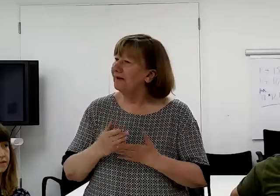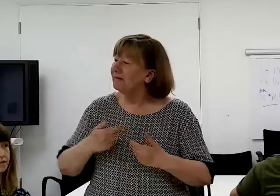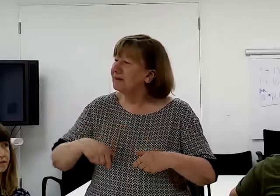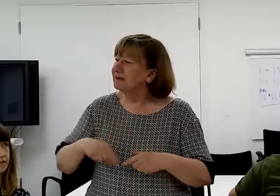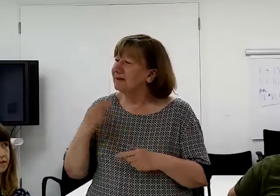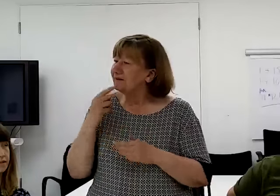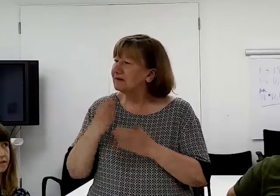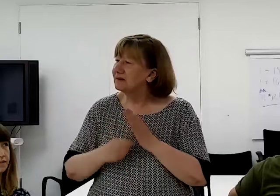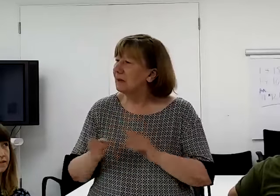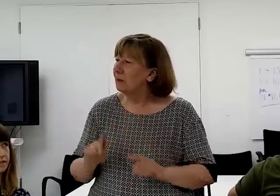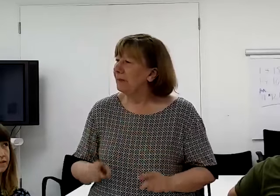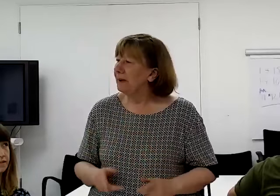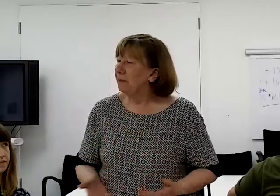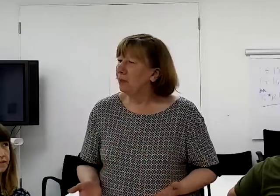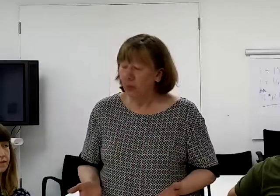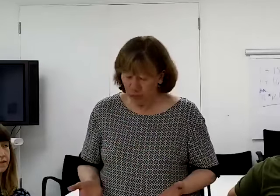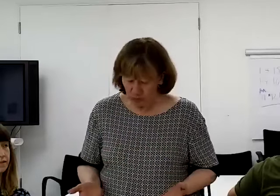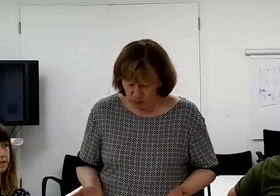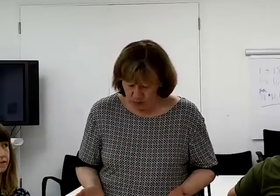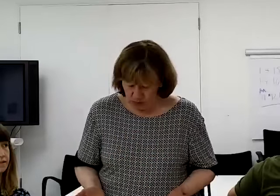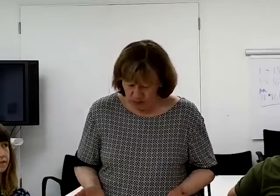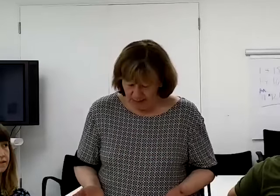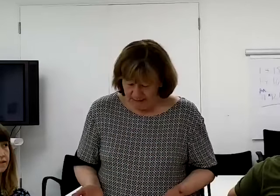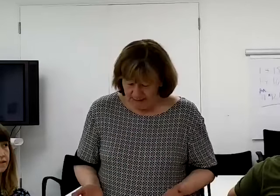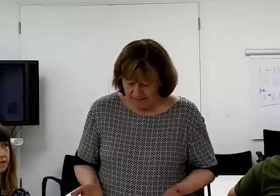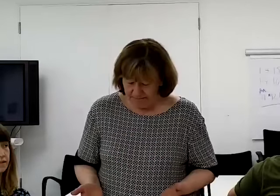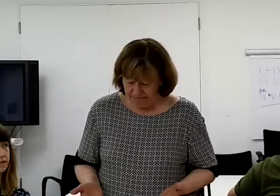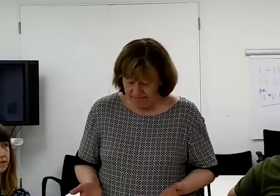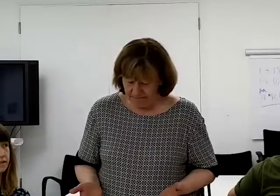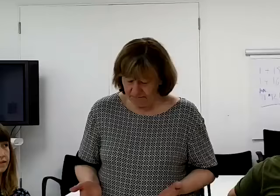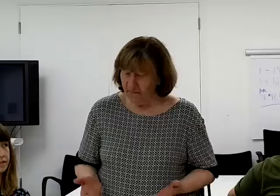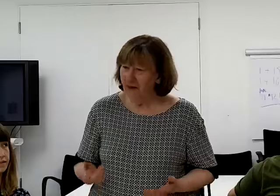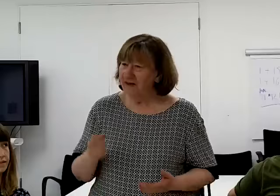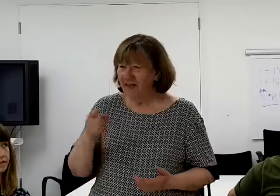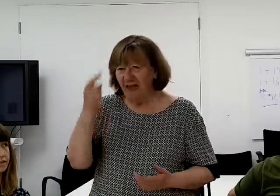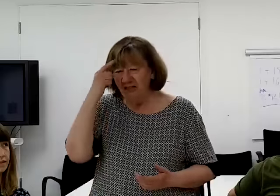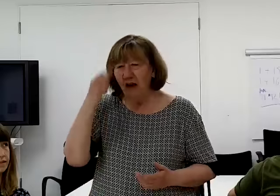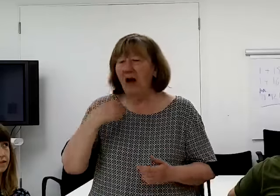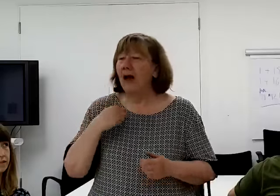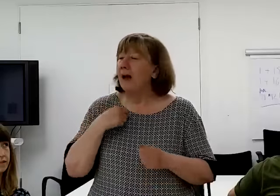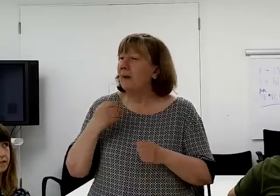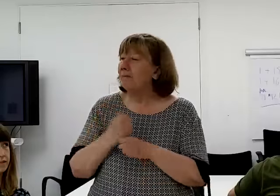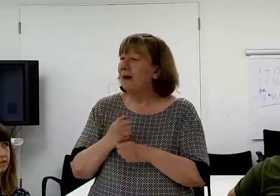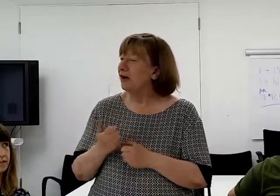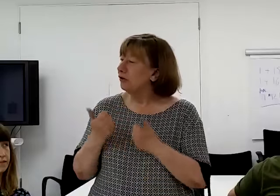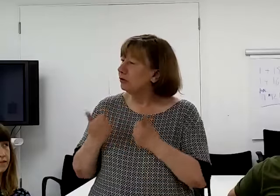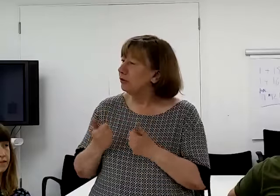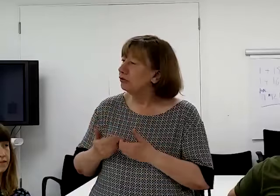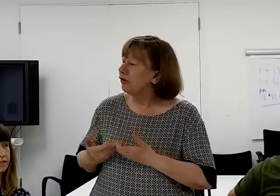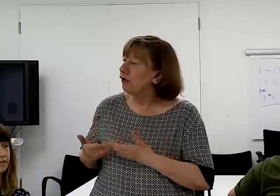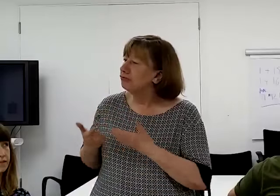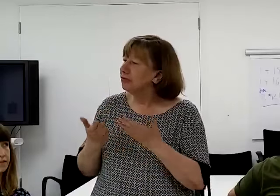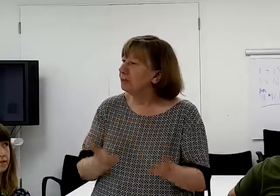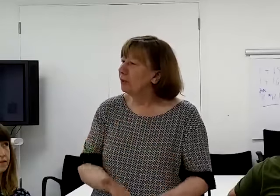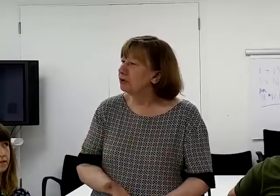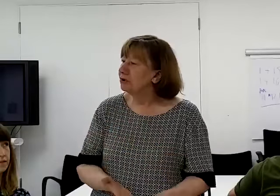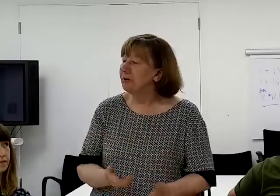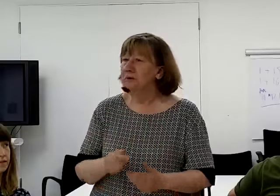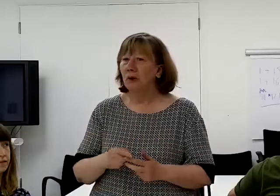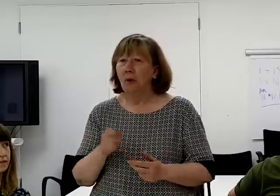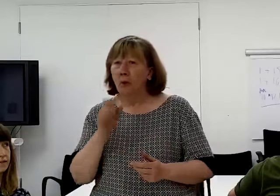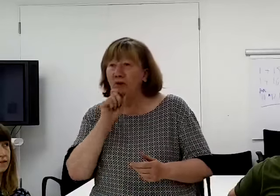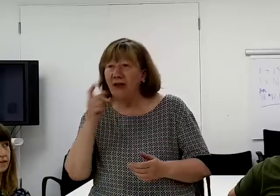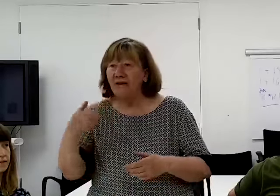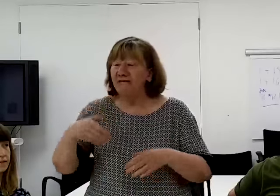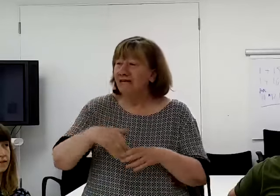and I felt, do they believe in deaf and disabled people? Do they think I can make a